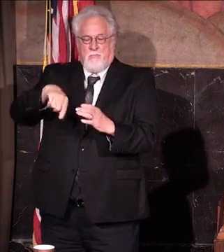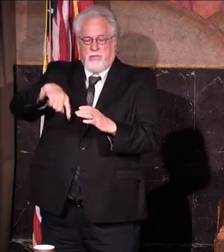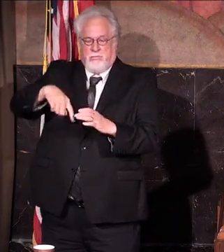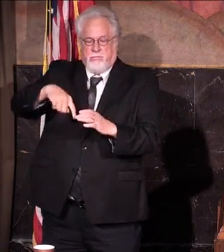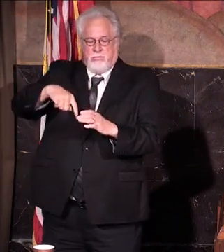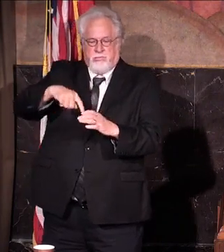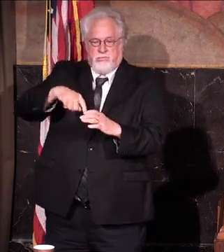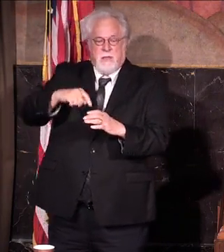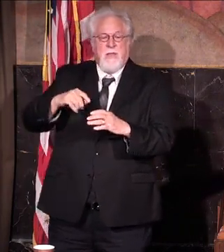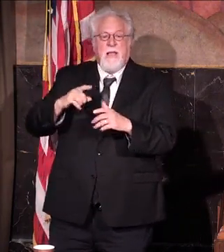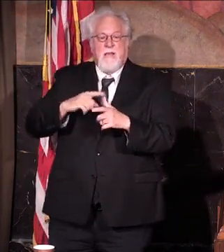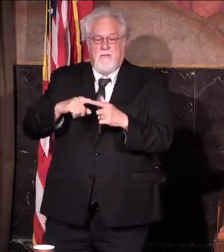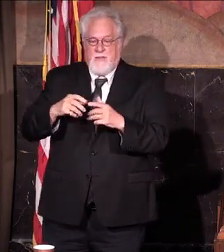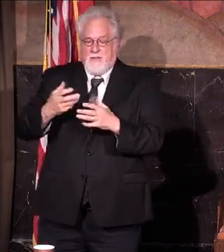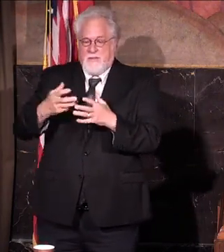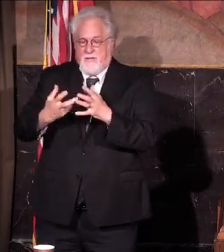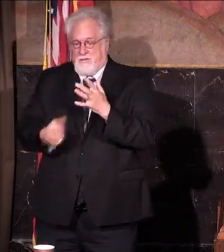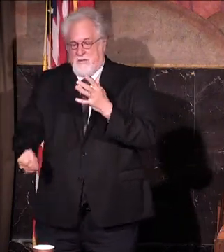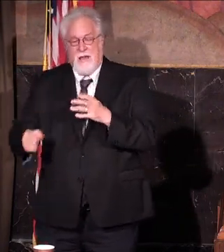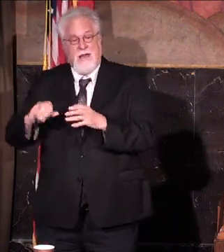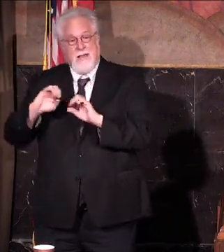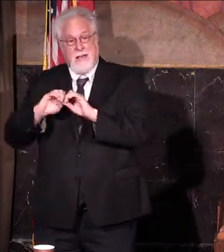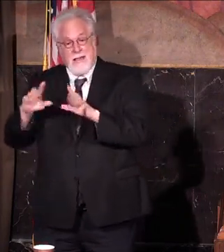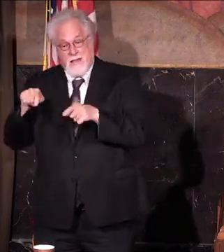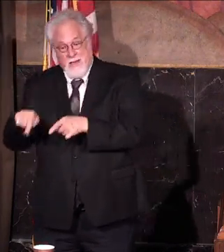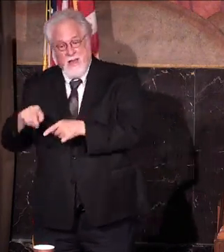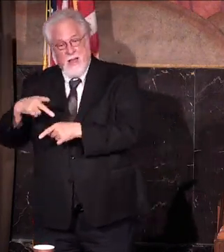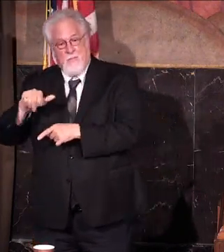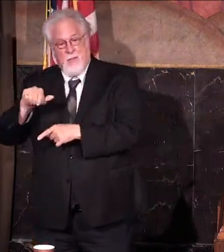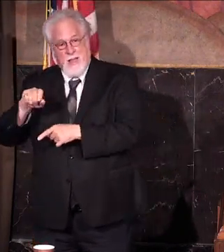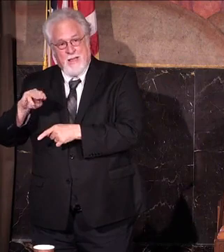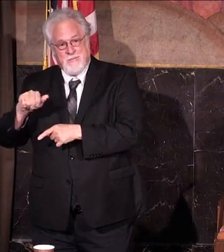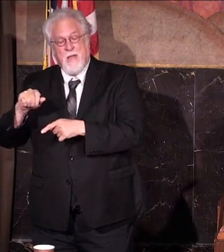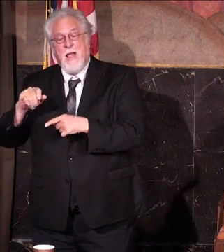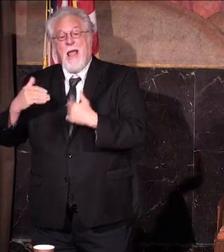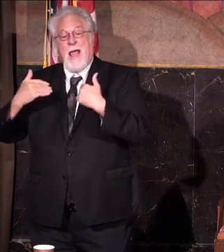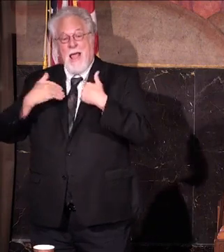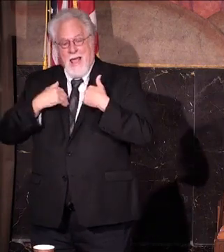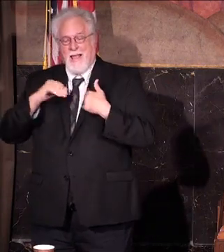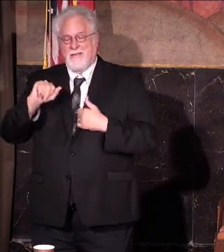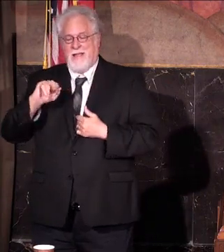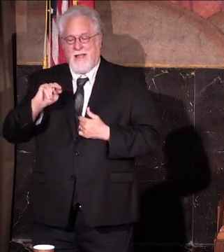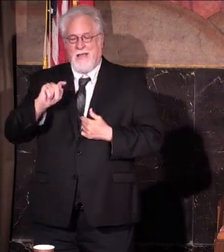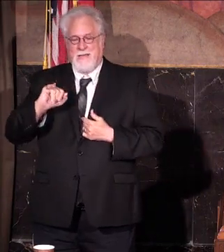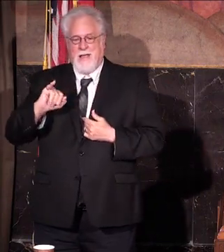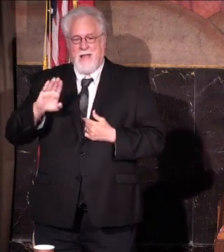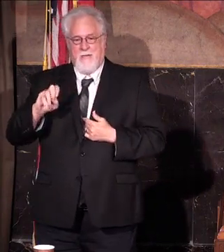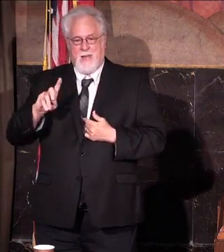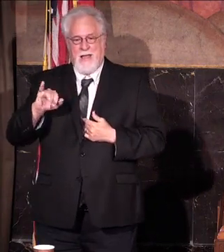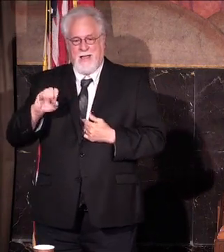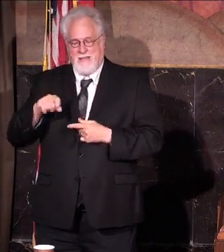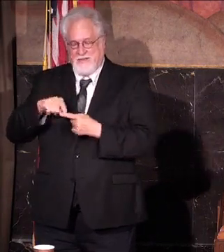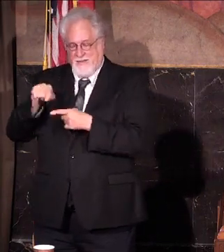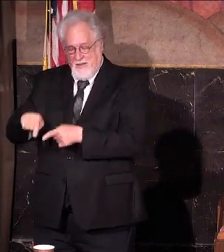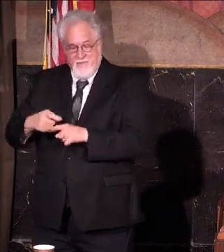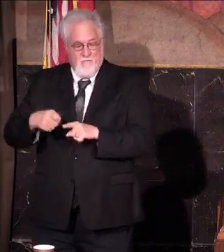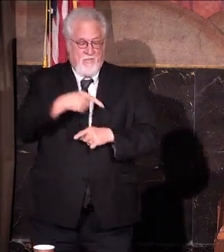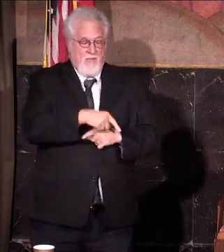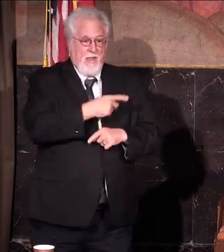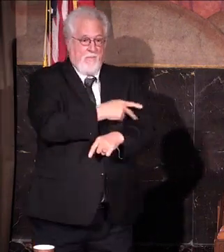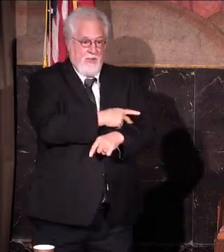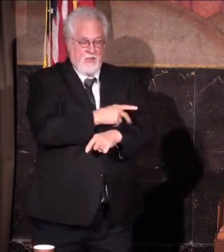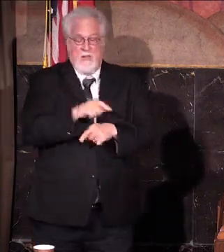the clear portion, that's the plasma. That plasma is what contains the antibodies from that patient. And